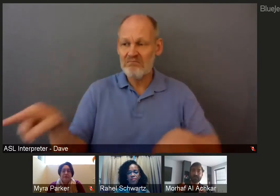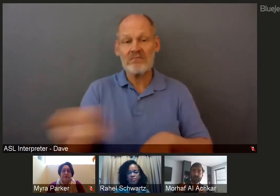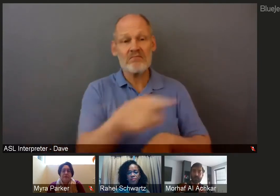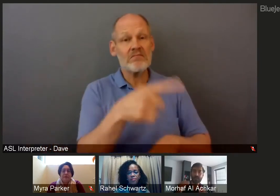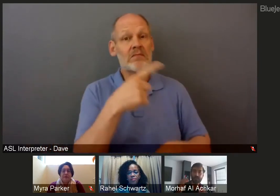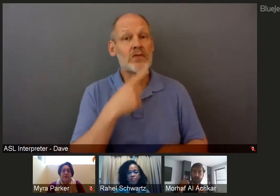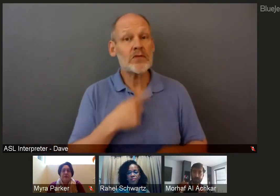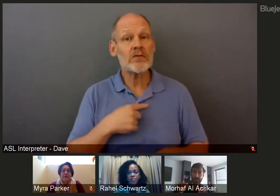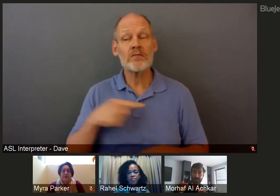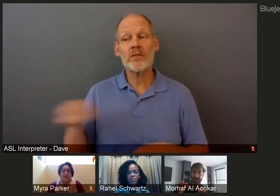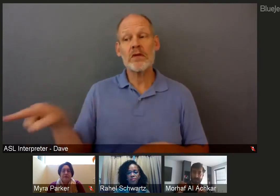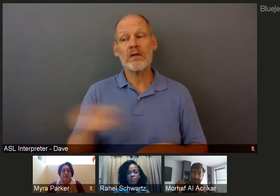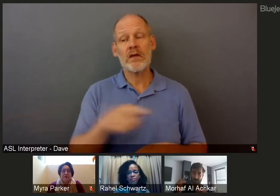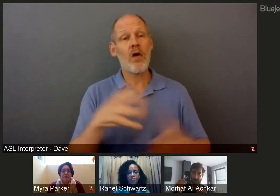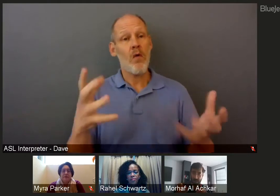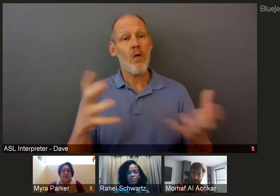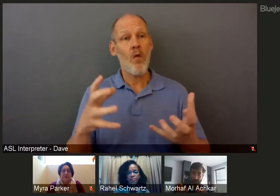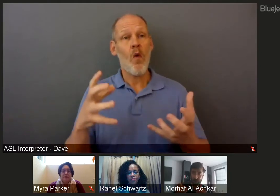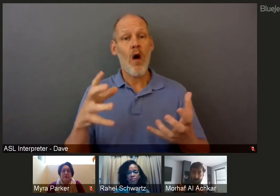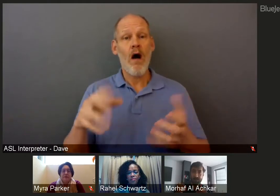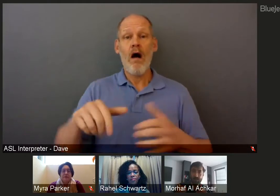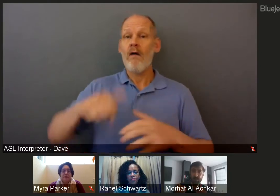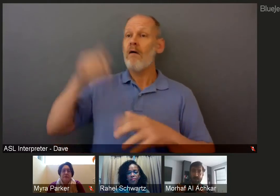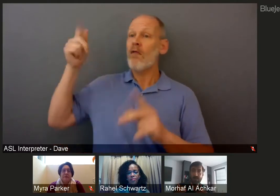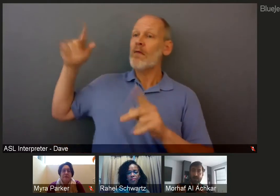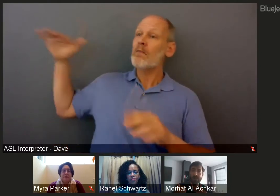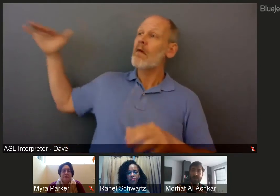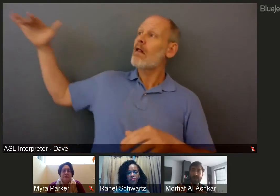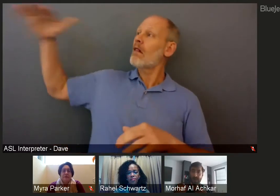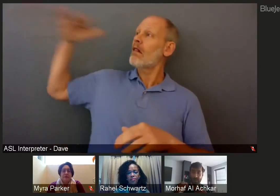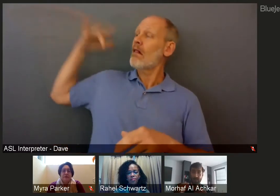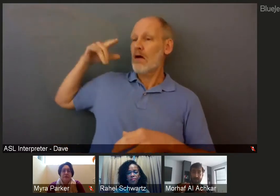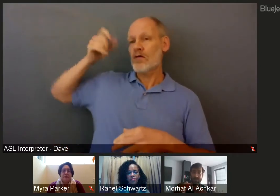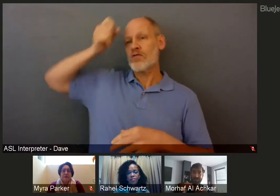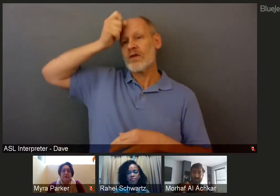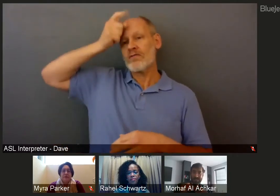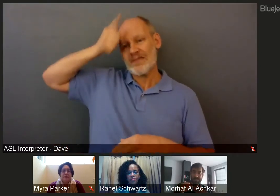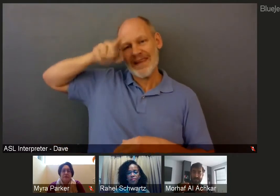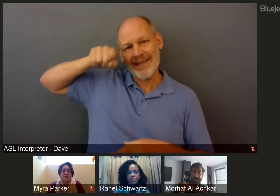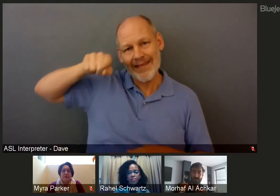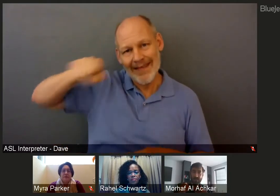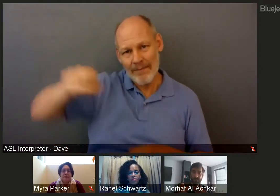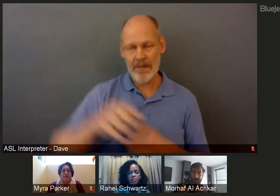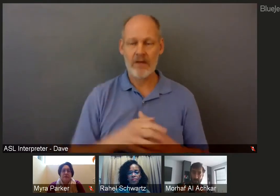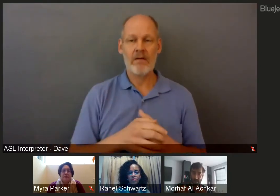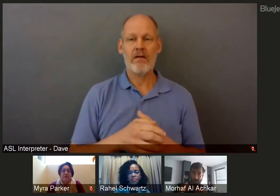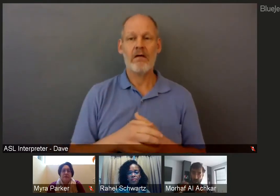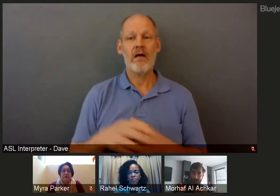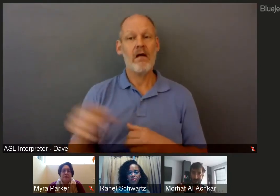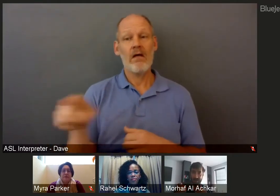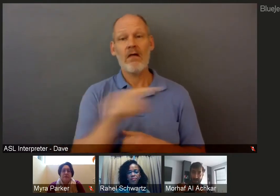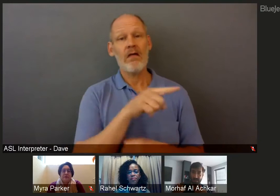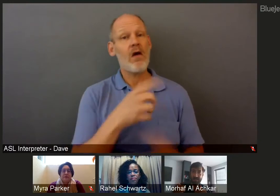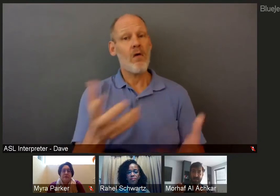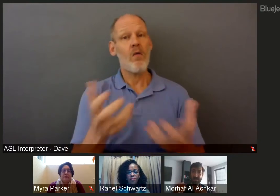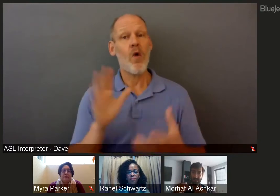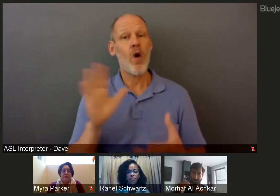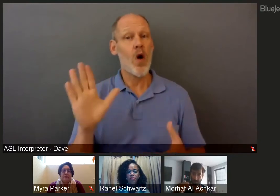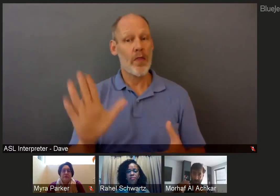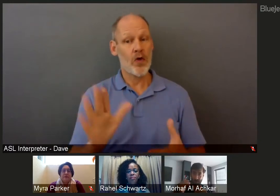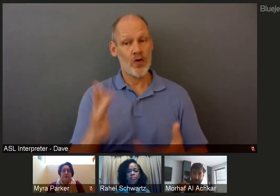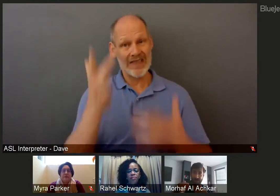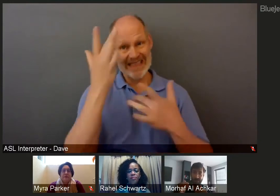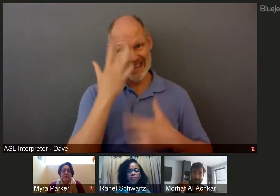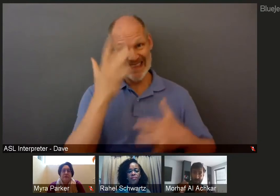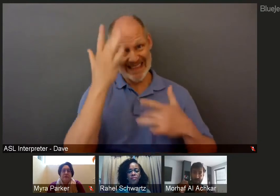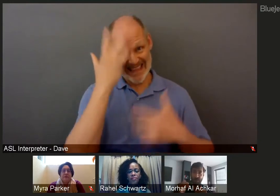struggle. They want understanding, they want emotional support from others, they want their disease to develop into a chronic illness.